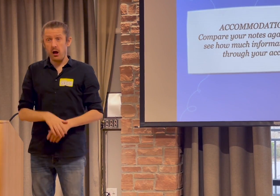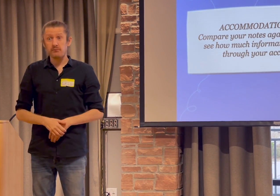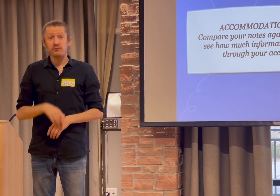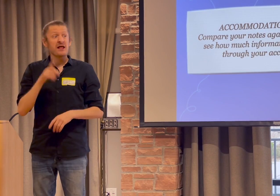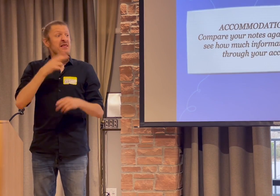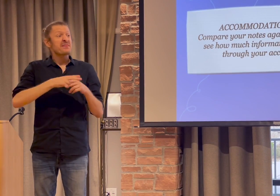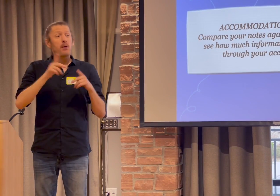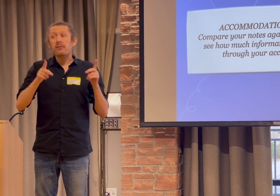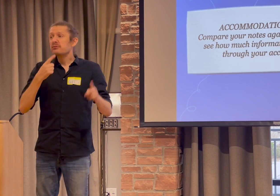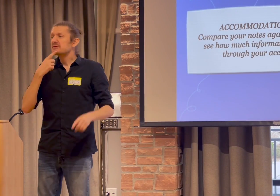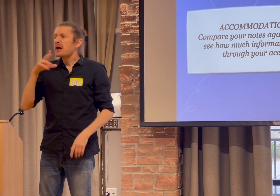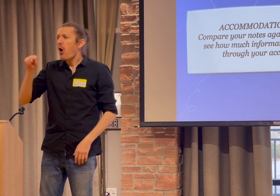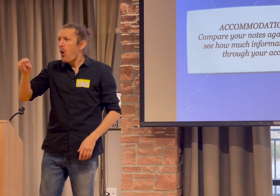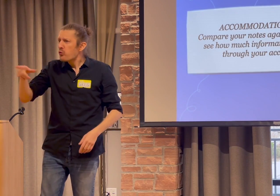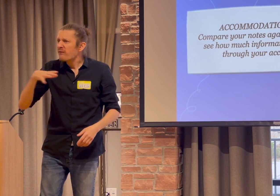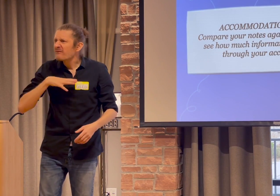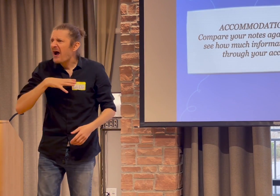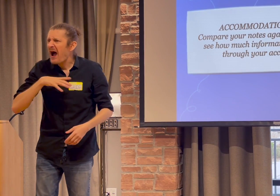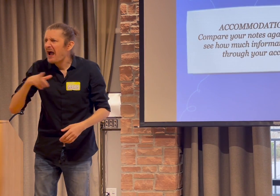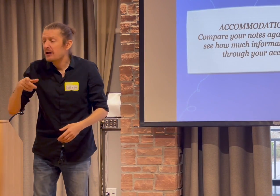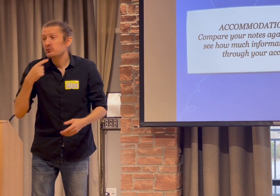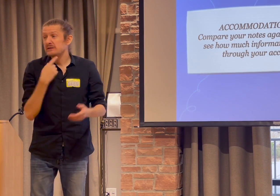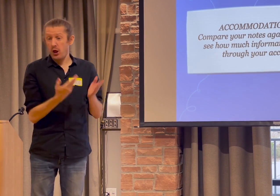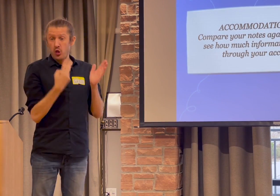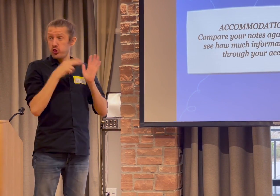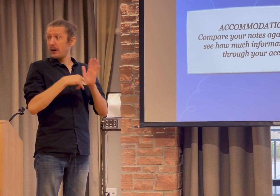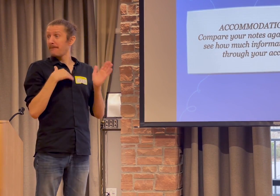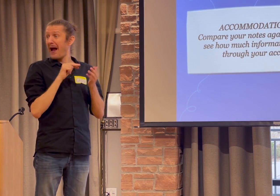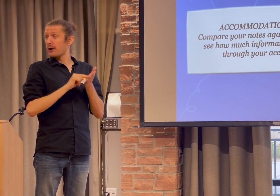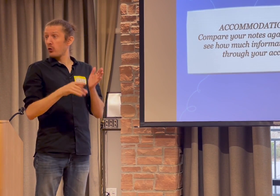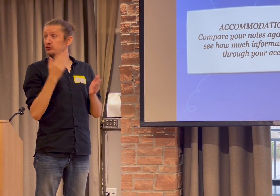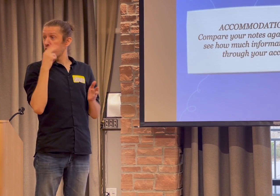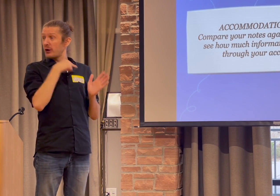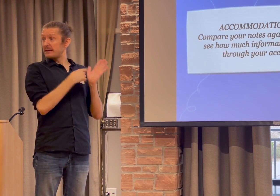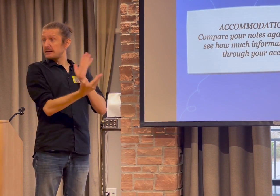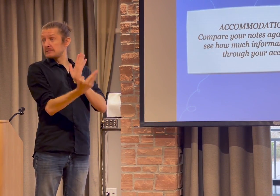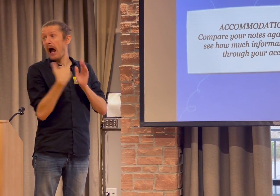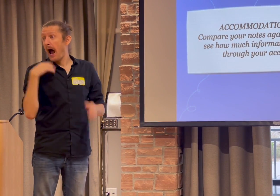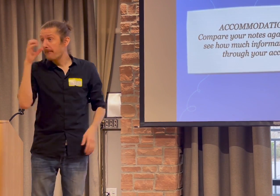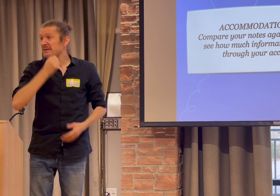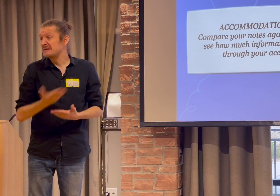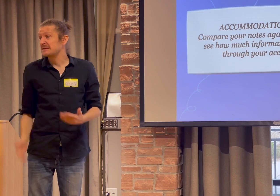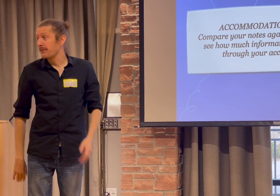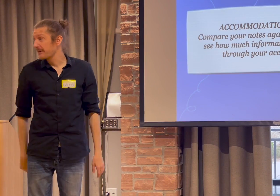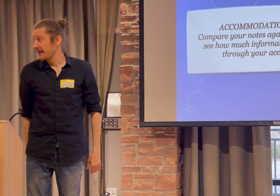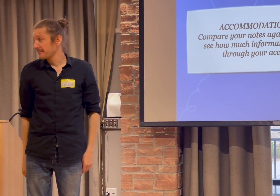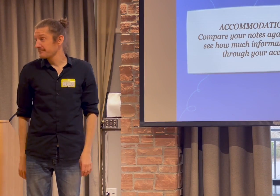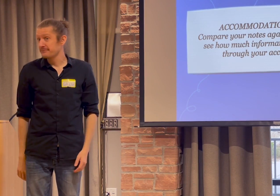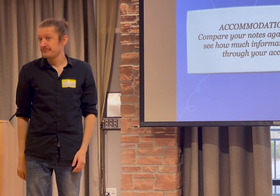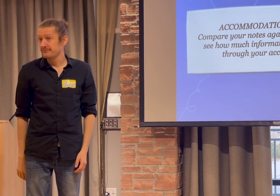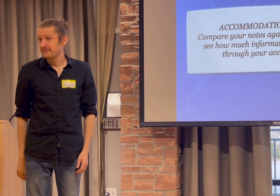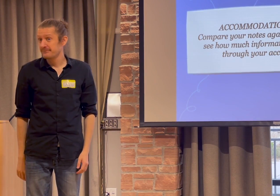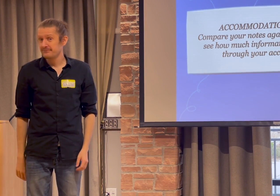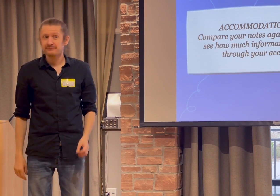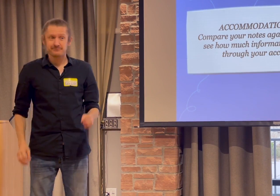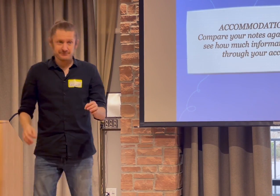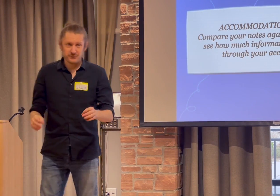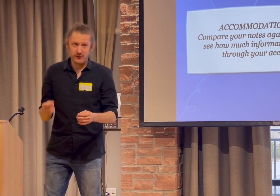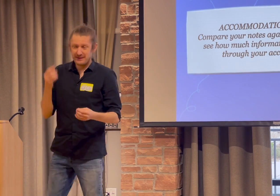Use this technique to find out if your accommodations are successful or not. Sometimes the disability office says, oh, you're fine,